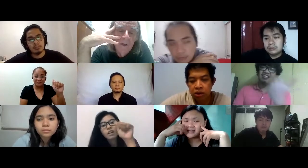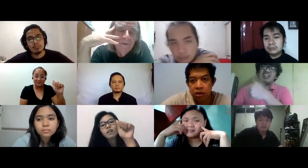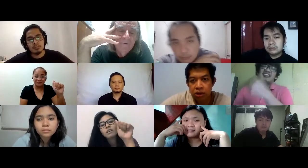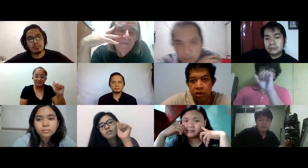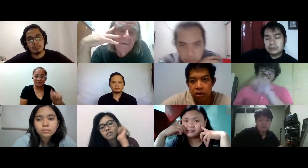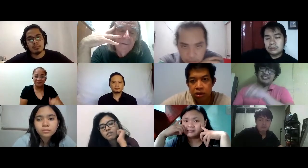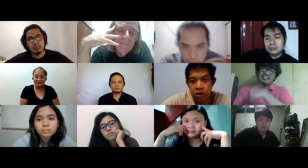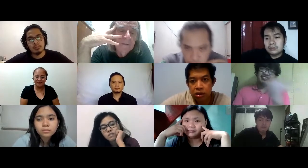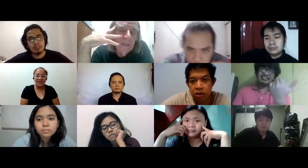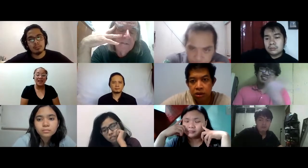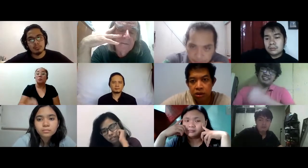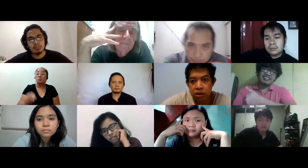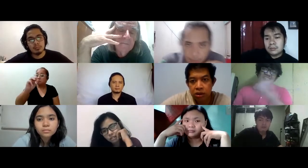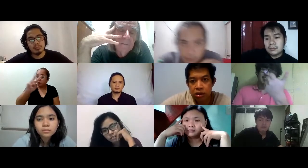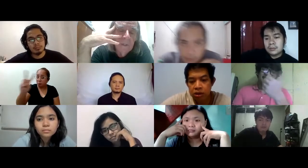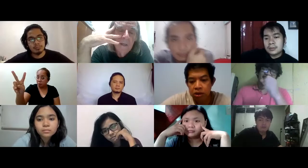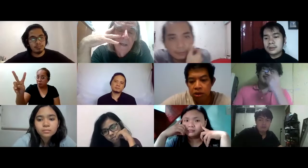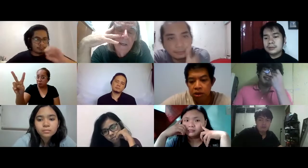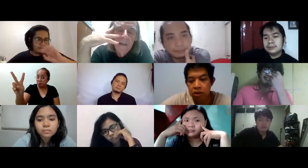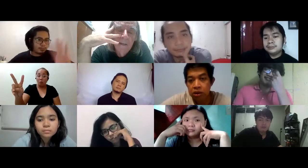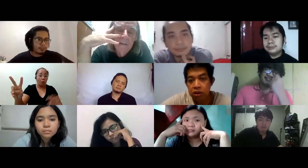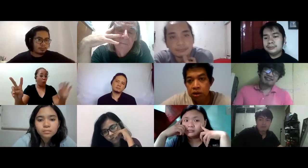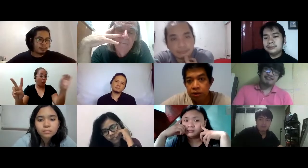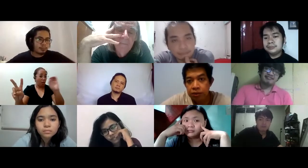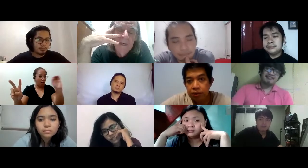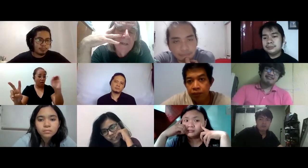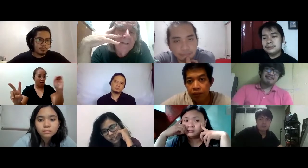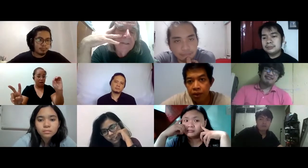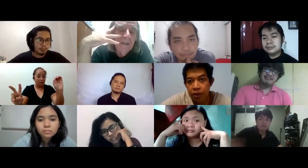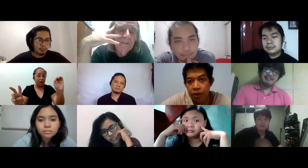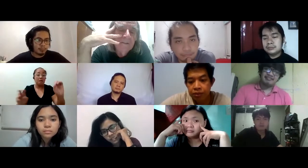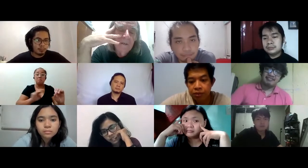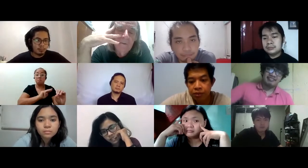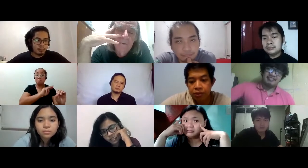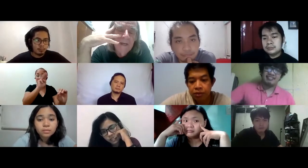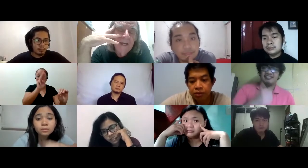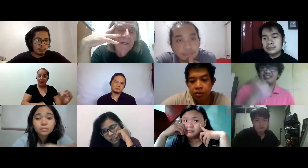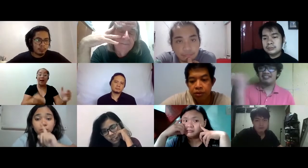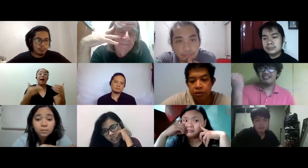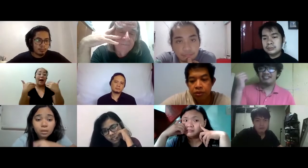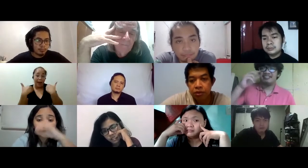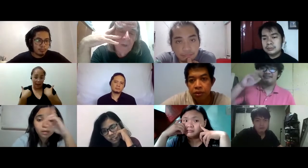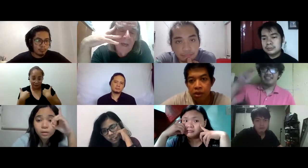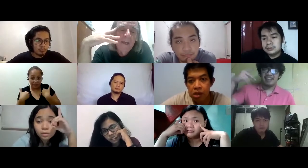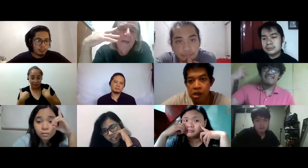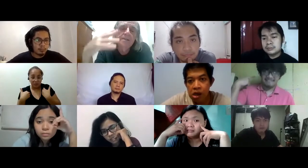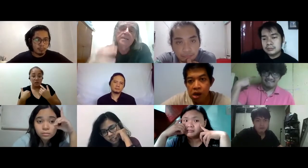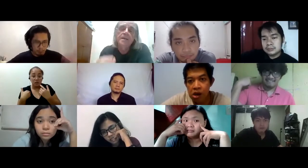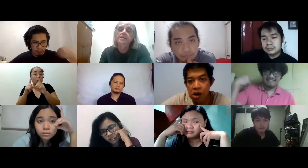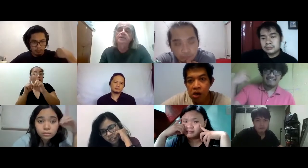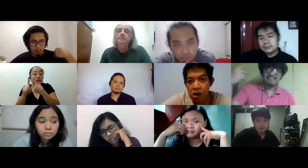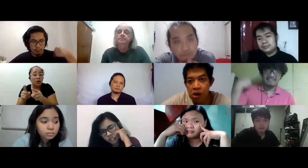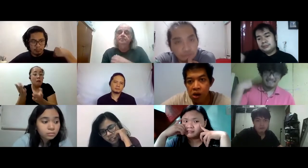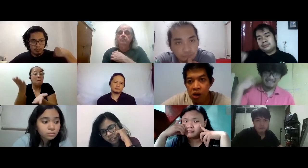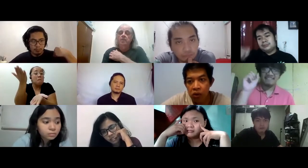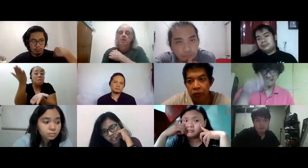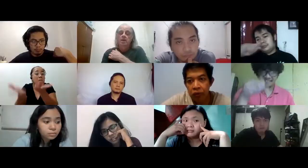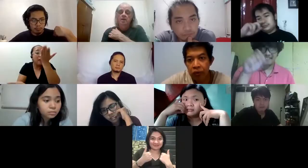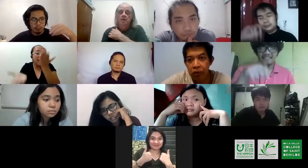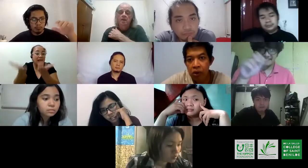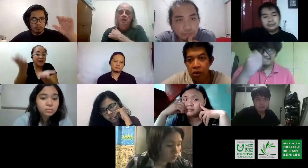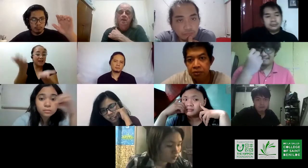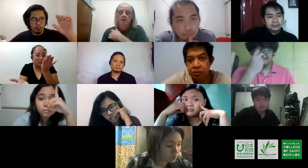So Martha's Vineyard doesn't, and Manila does. So maybe A is the answer.